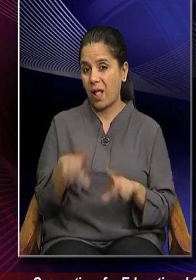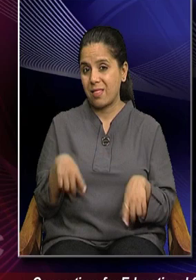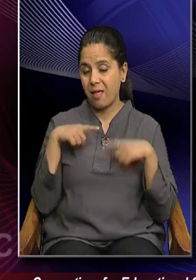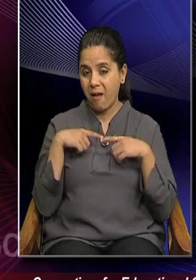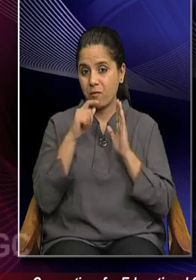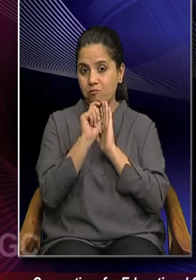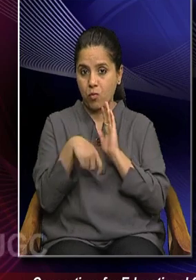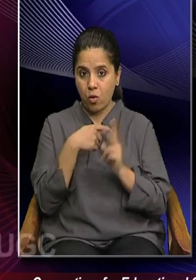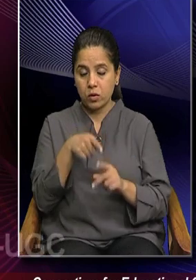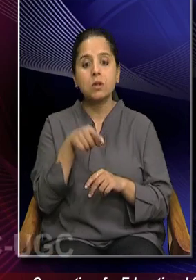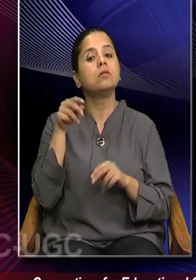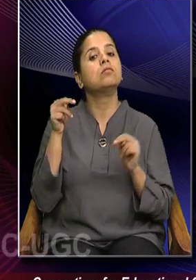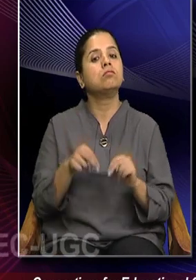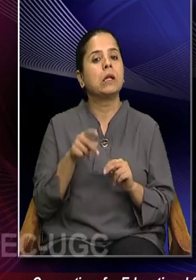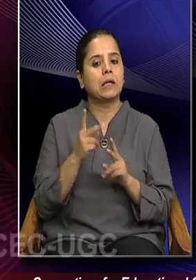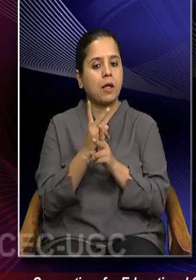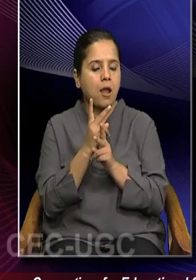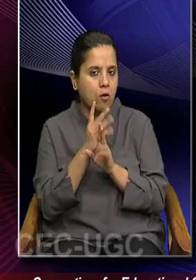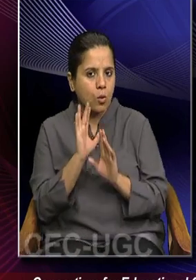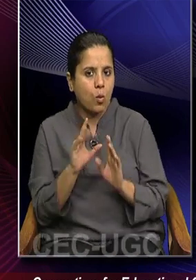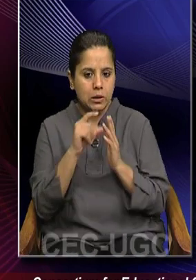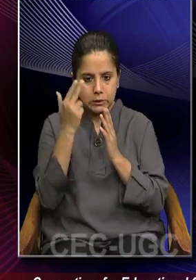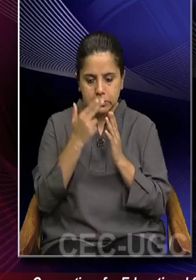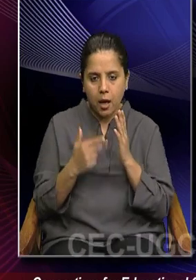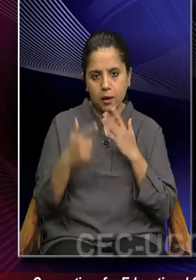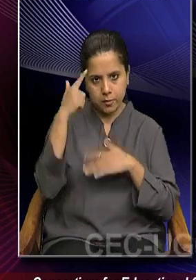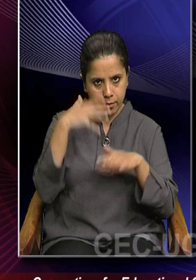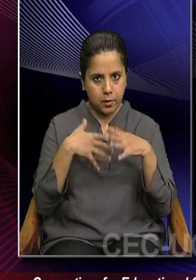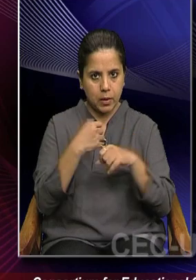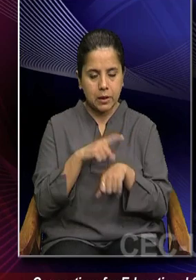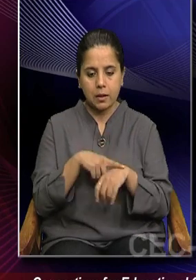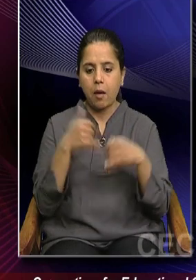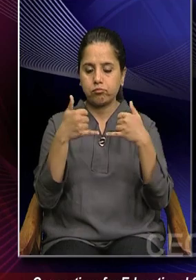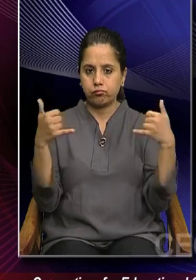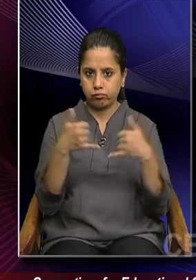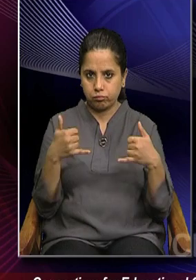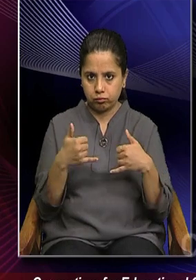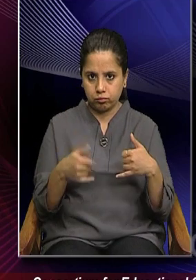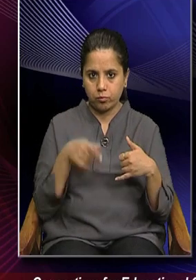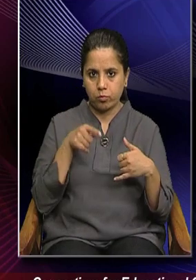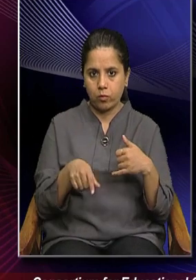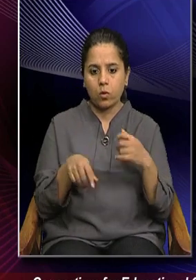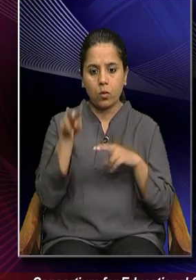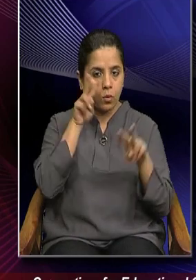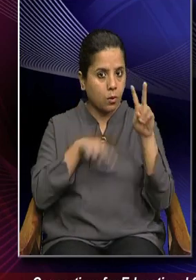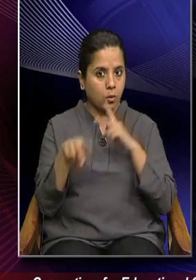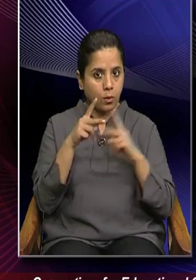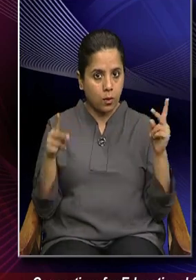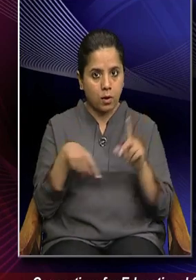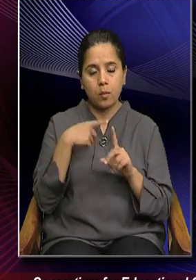projects need a careful design, the timelines and the supervision